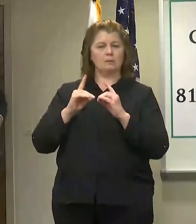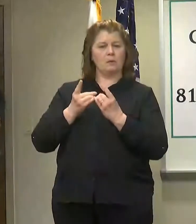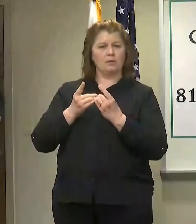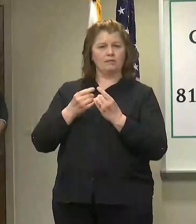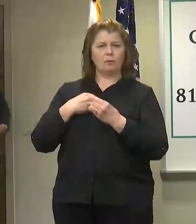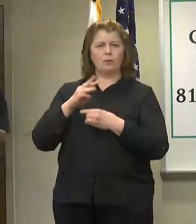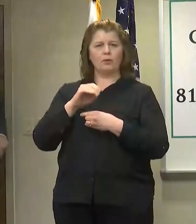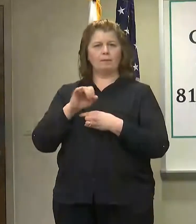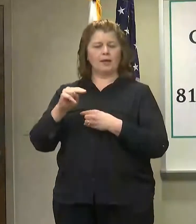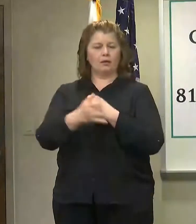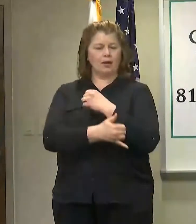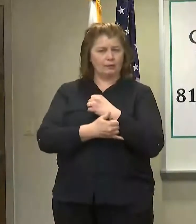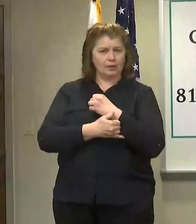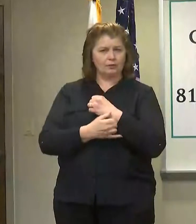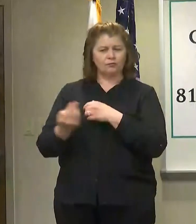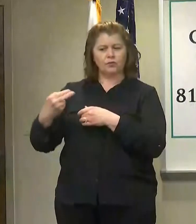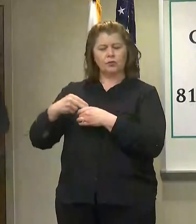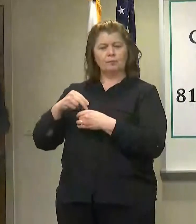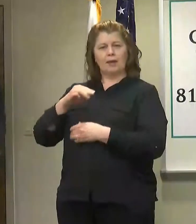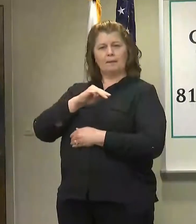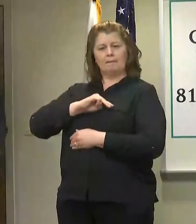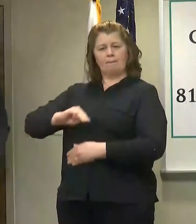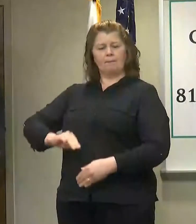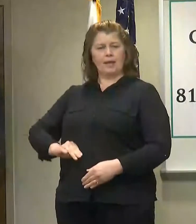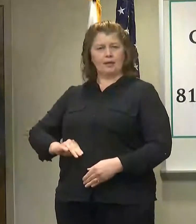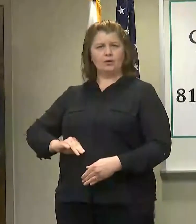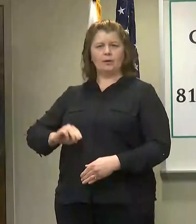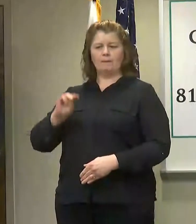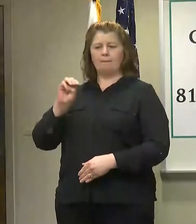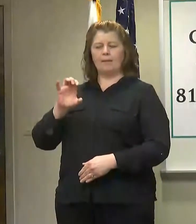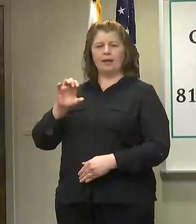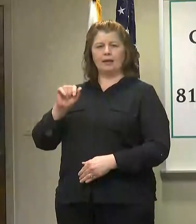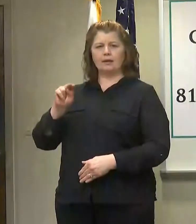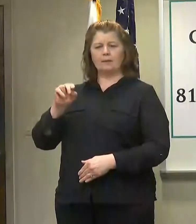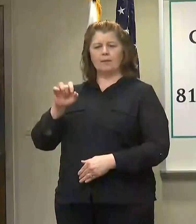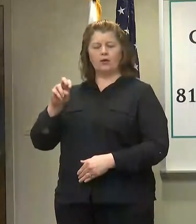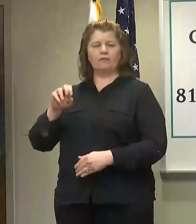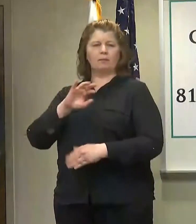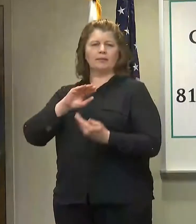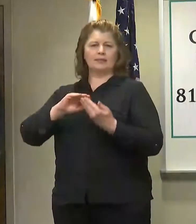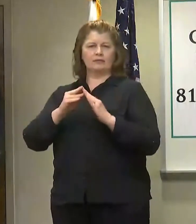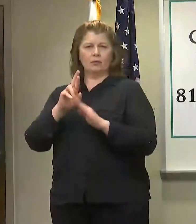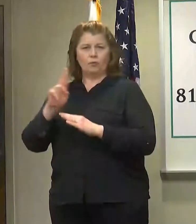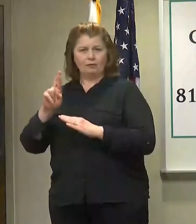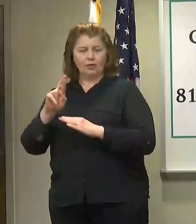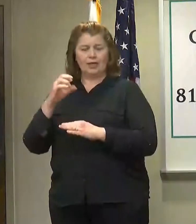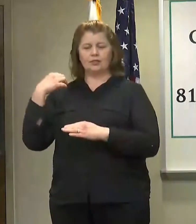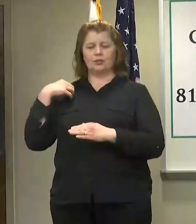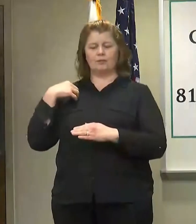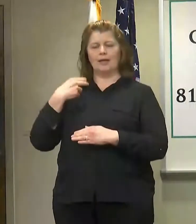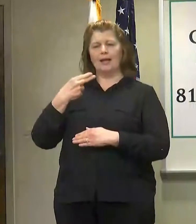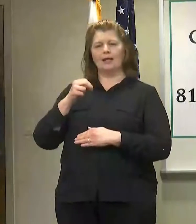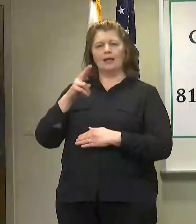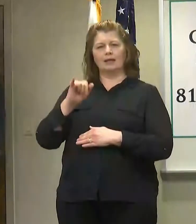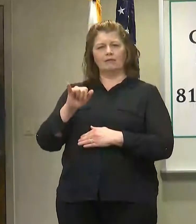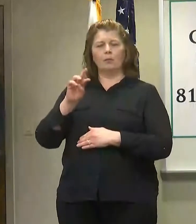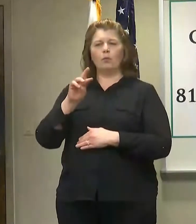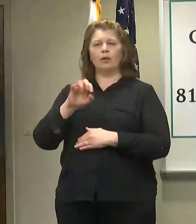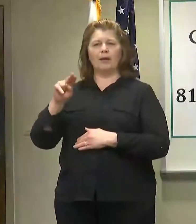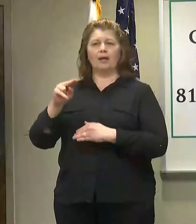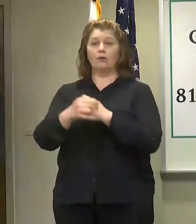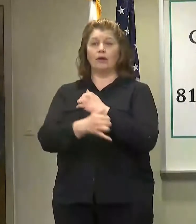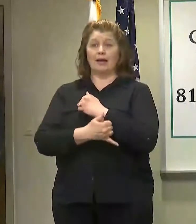McNamara from the City of Rockford and Chairman Frank Haney from Winnebago County. We're starting out today a little bit to talk about the